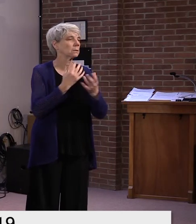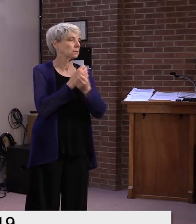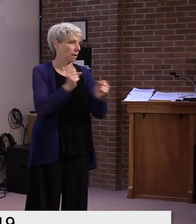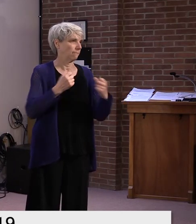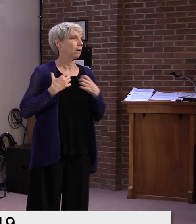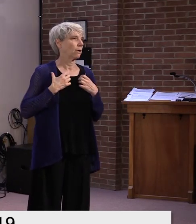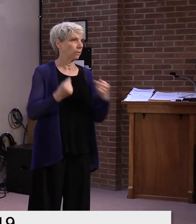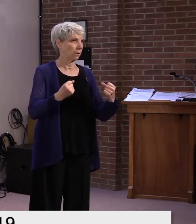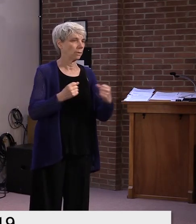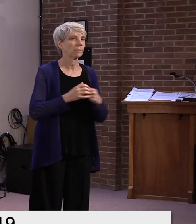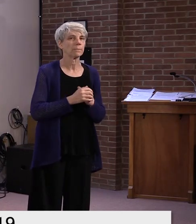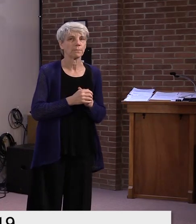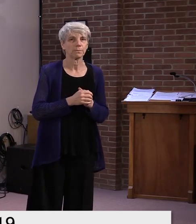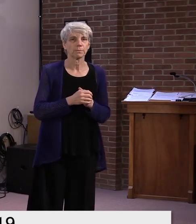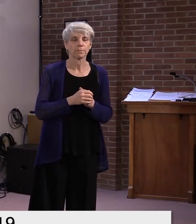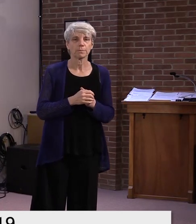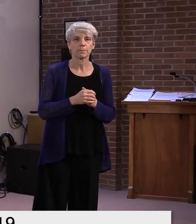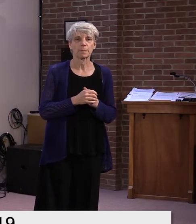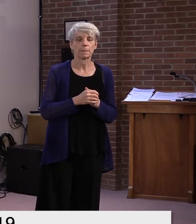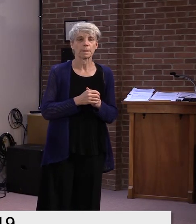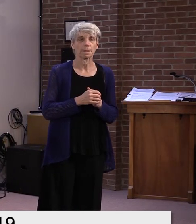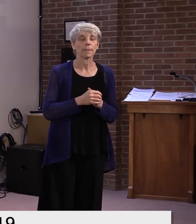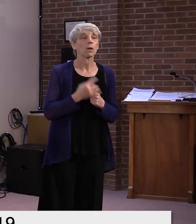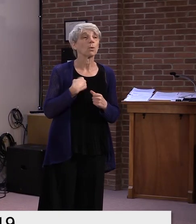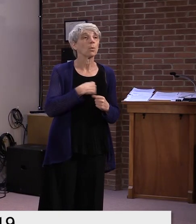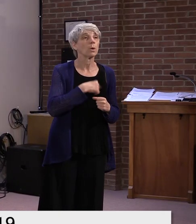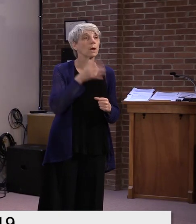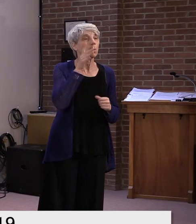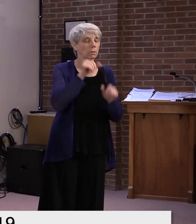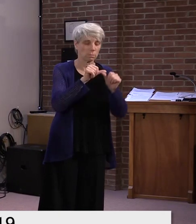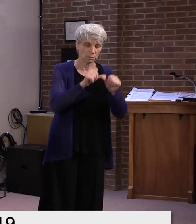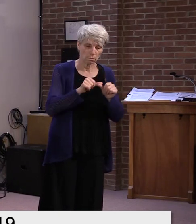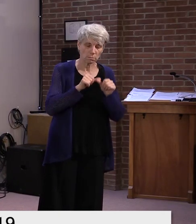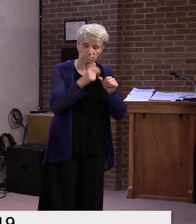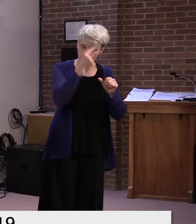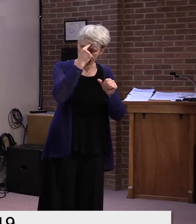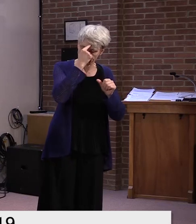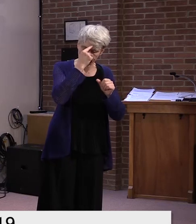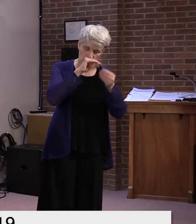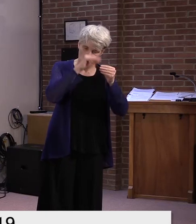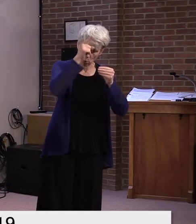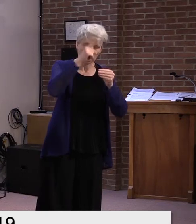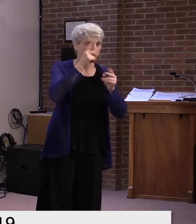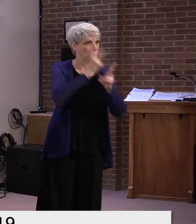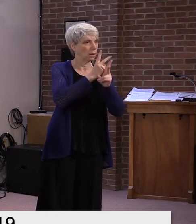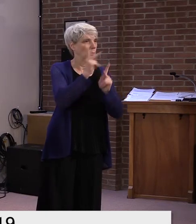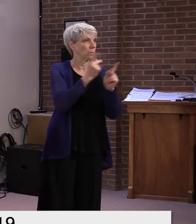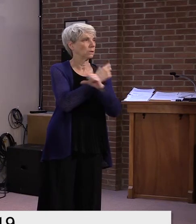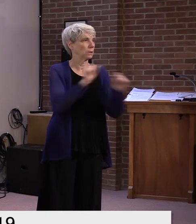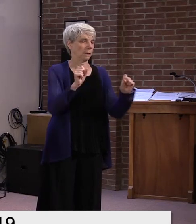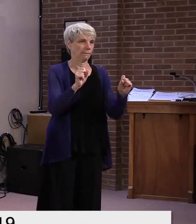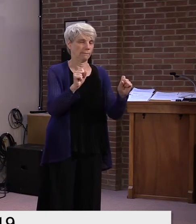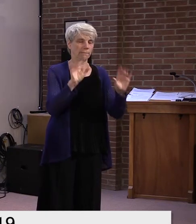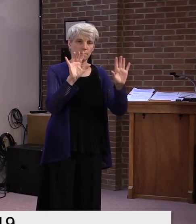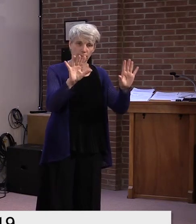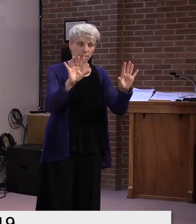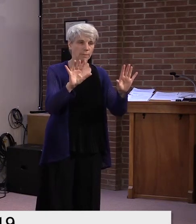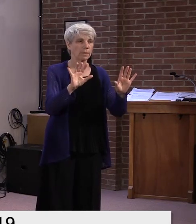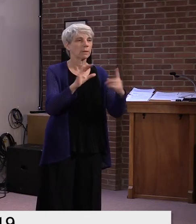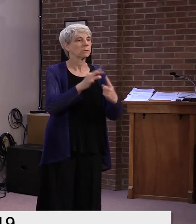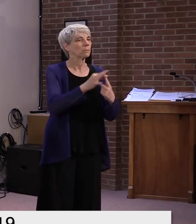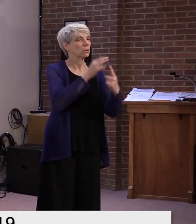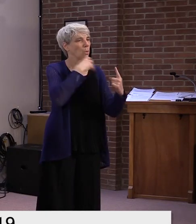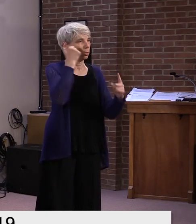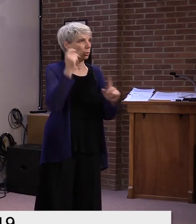At the same time, our focus will continue to be on safety, especially when we are talking about the most vulnerable.